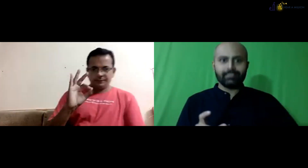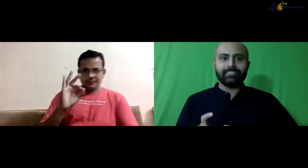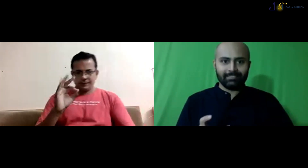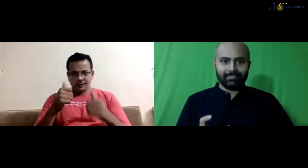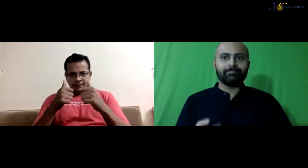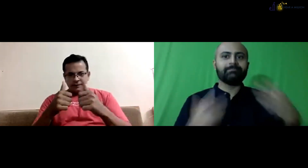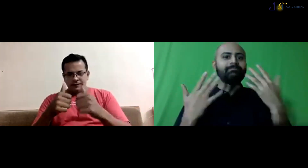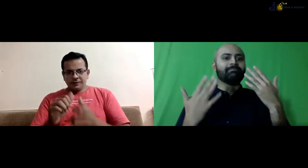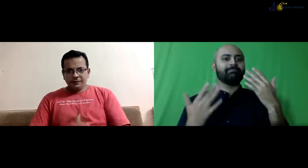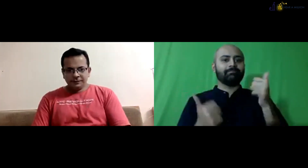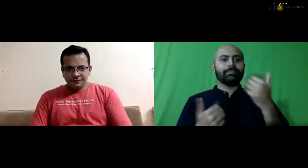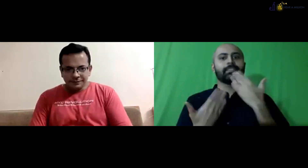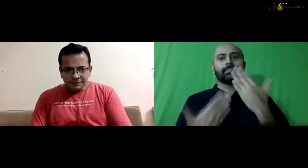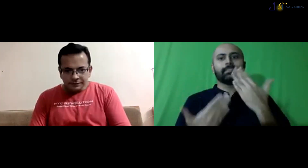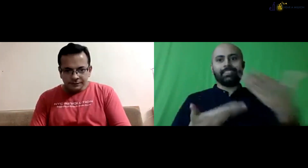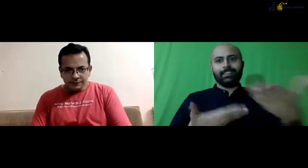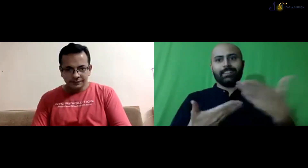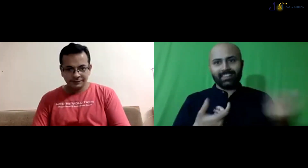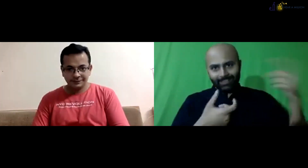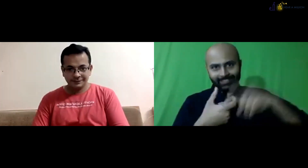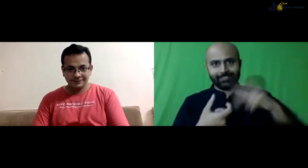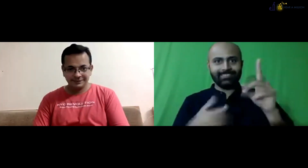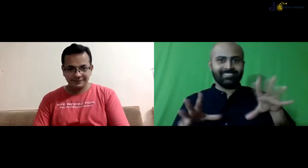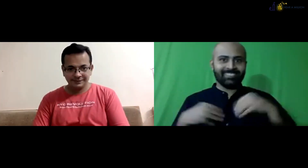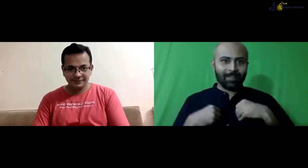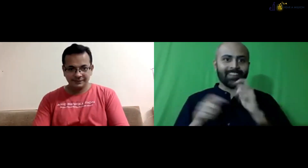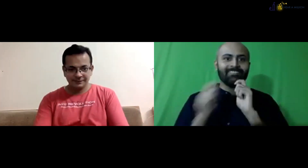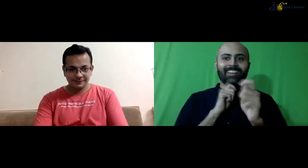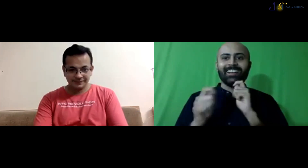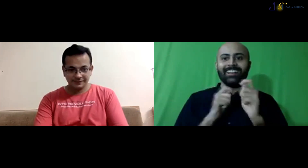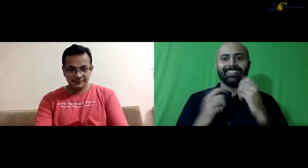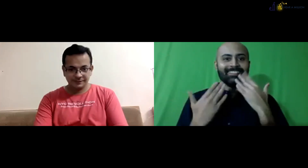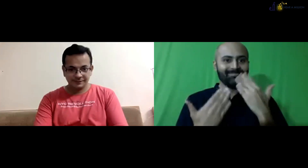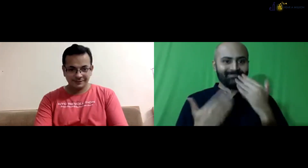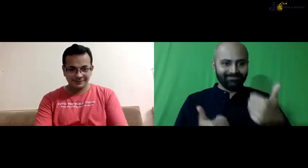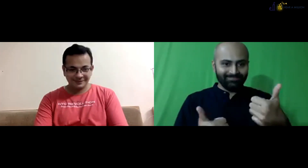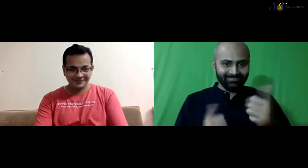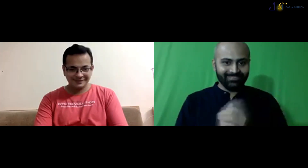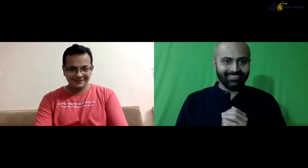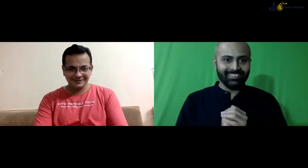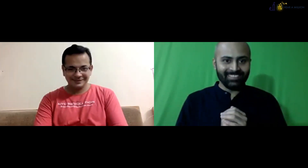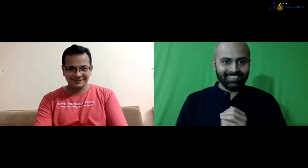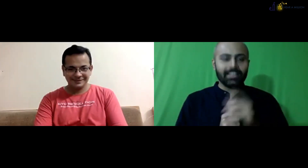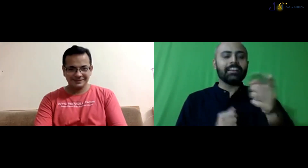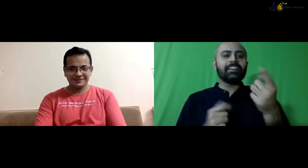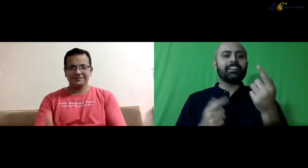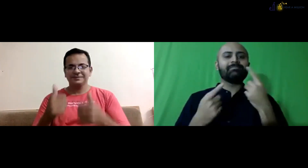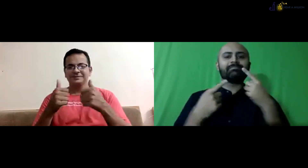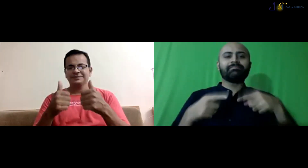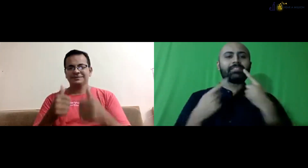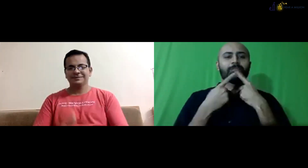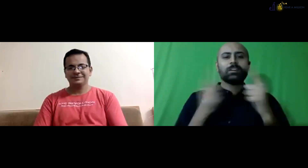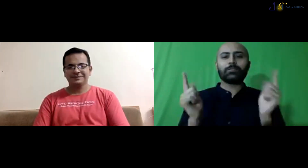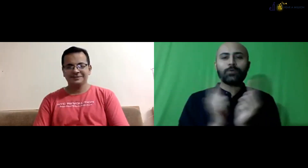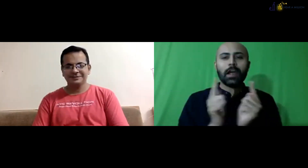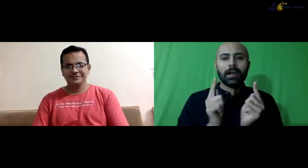It's clear. Okay, thank you. Thank you, Rajesh, for joining here and accepting our request to become the